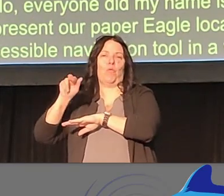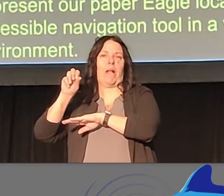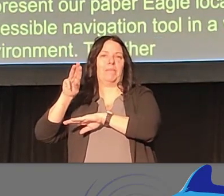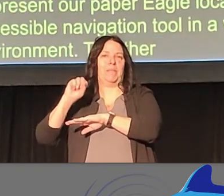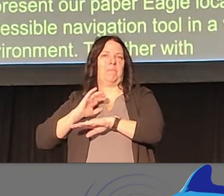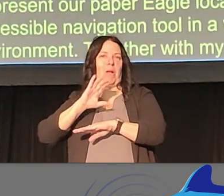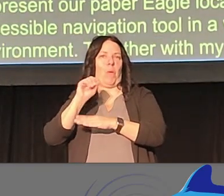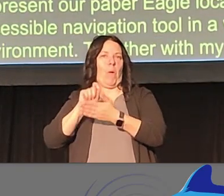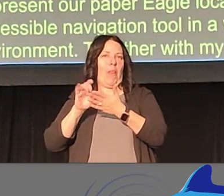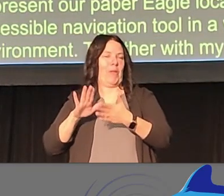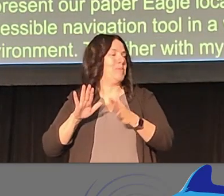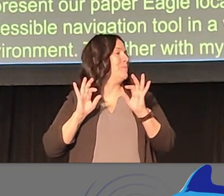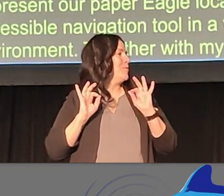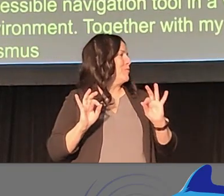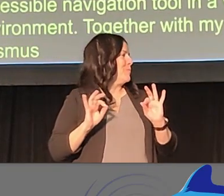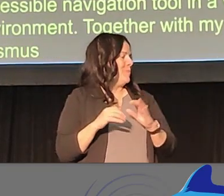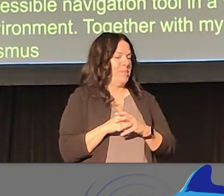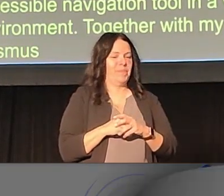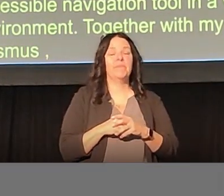Great.